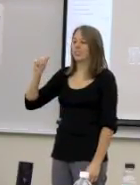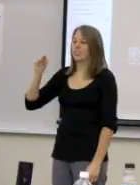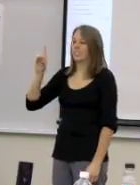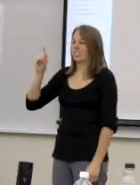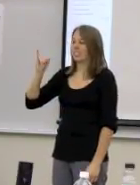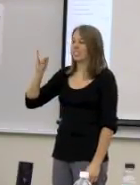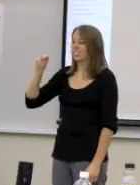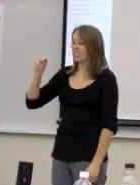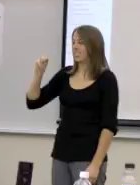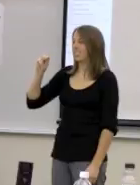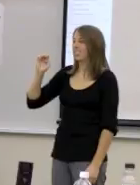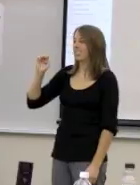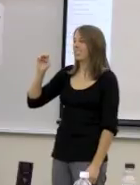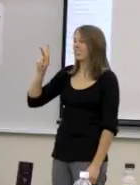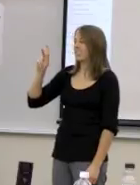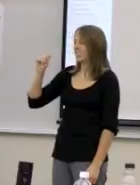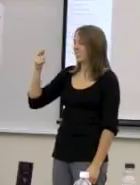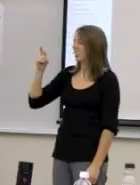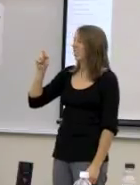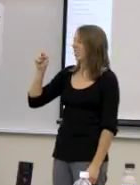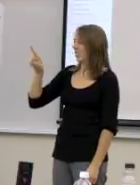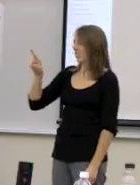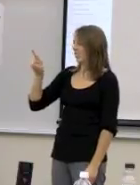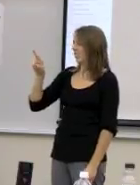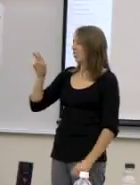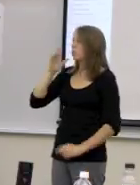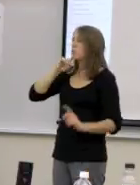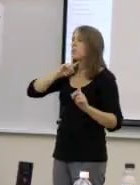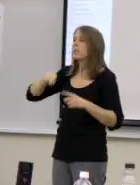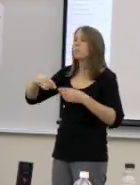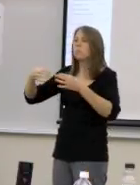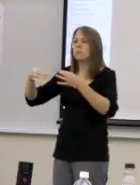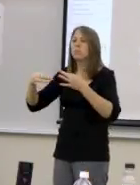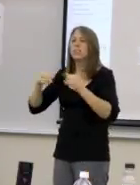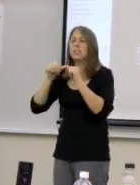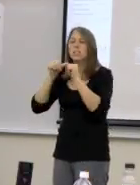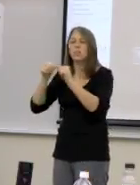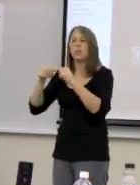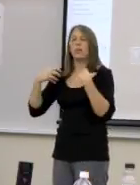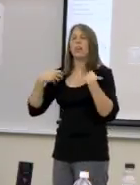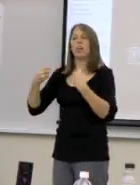to talk about keeping ourselves healthy with regards to our heart,